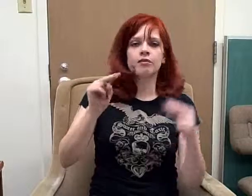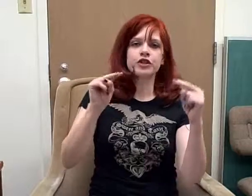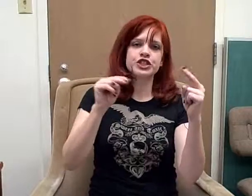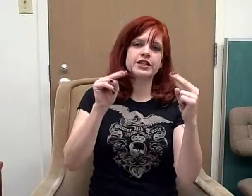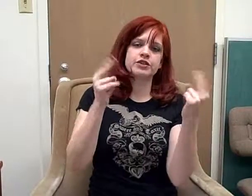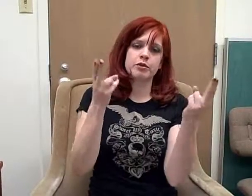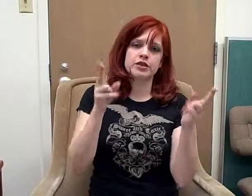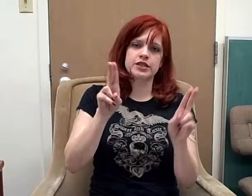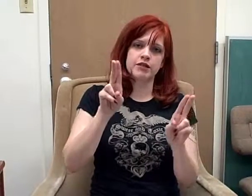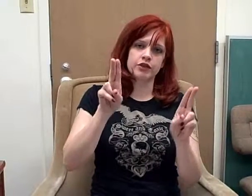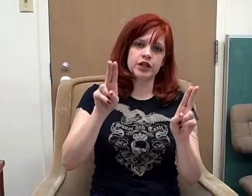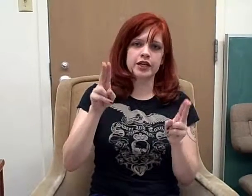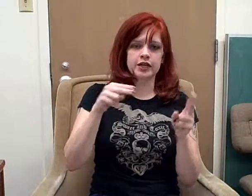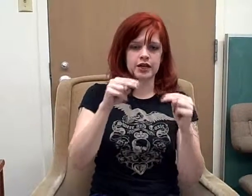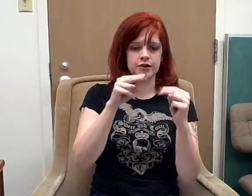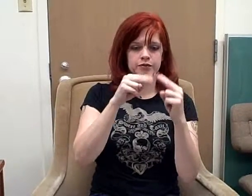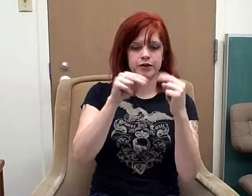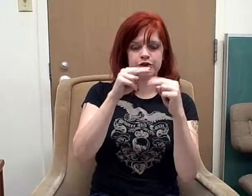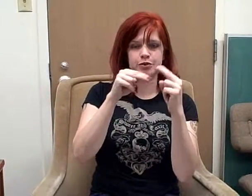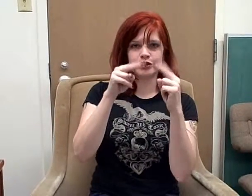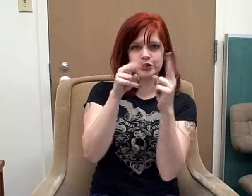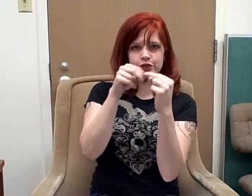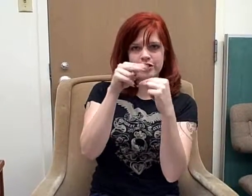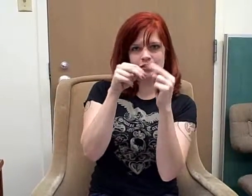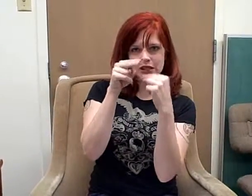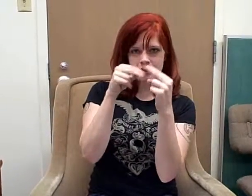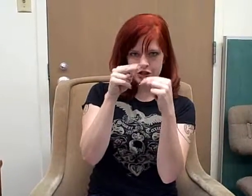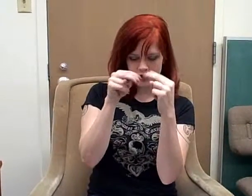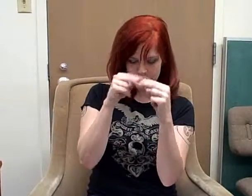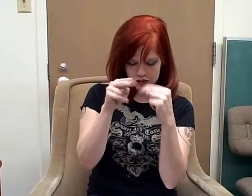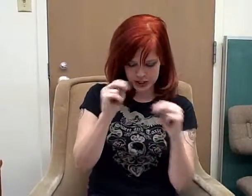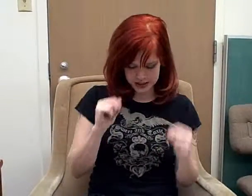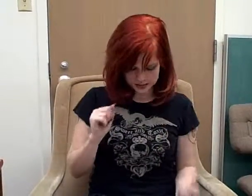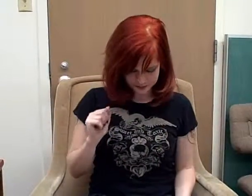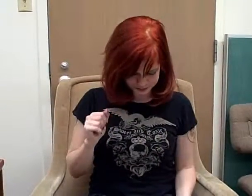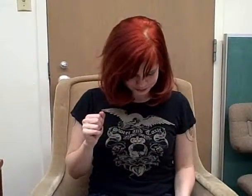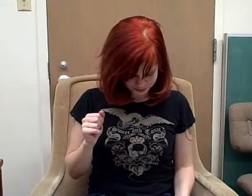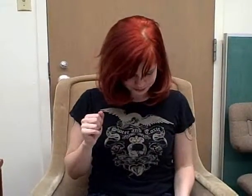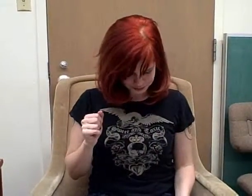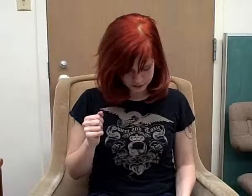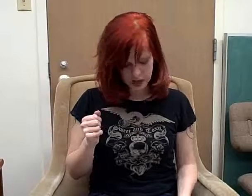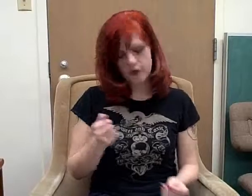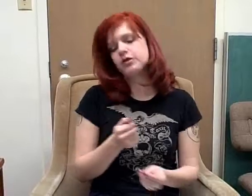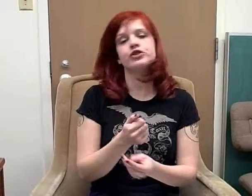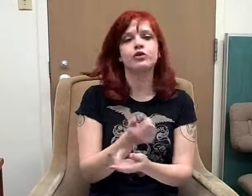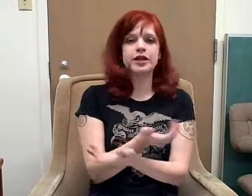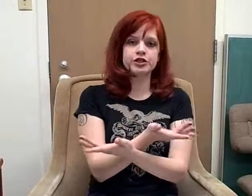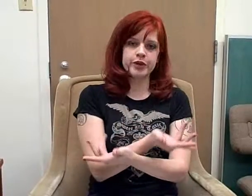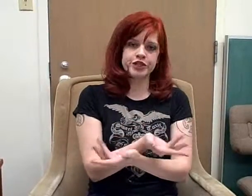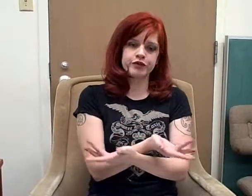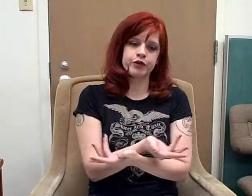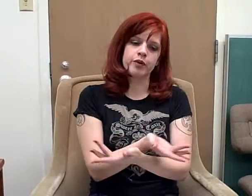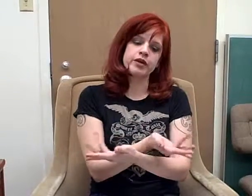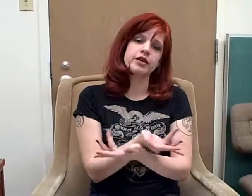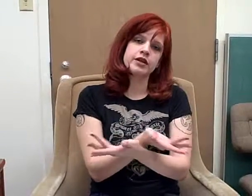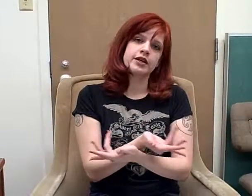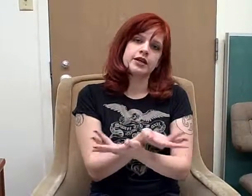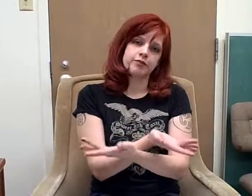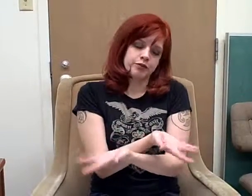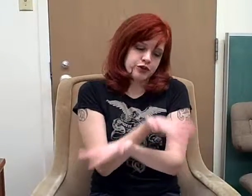French kiss, remember the sign for lick. You just put the 2 tongues licking each other, French kiss. Mutual masturbation for women, 2